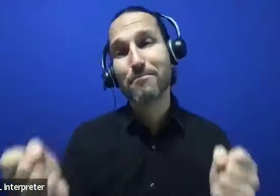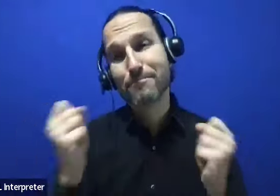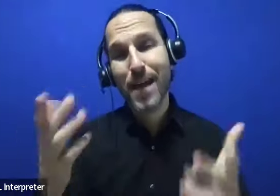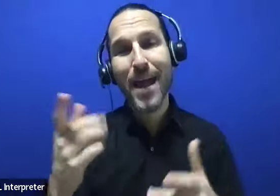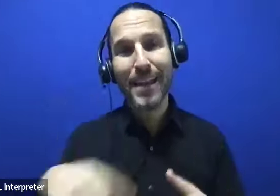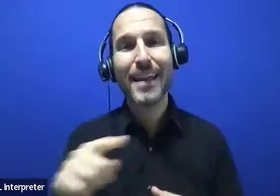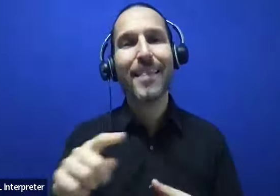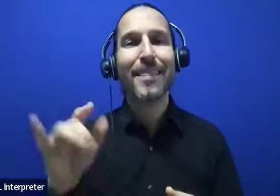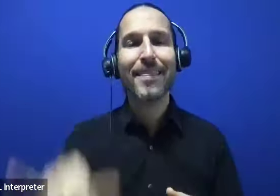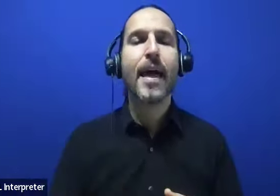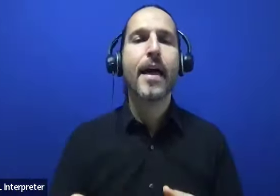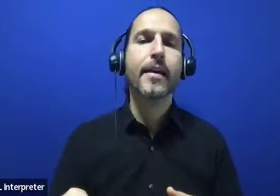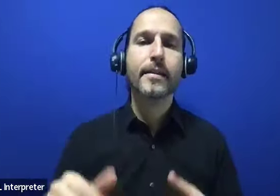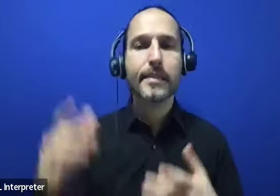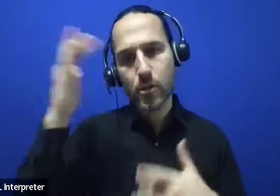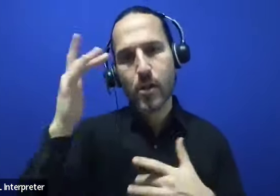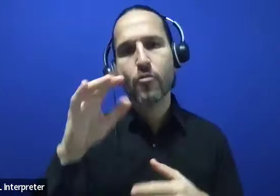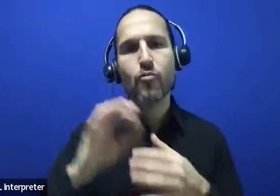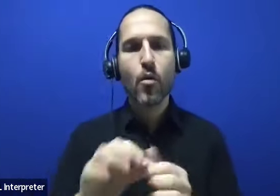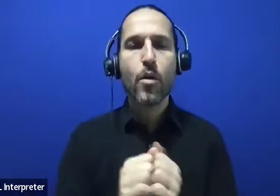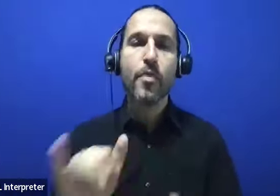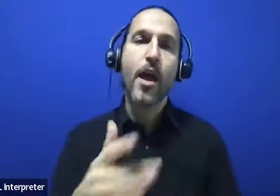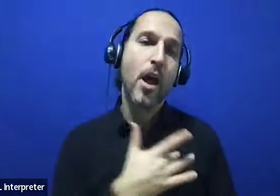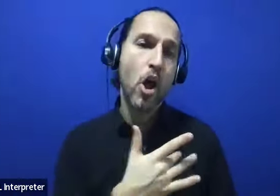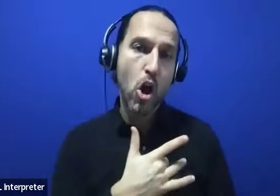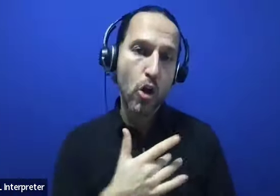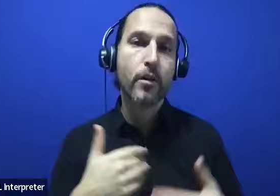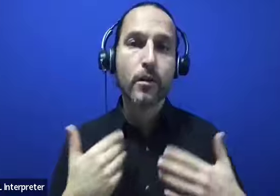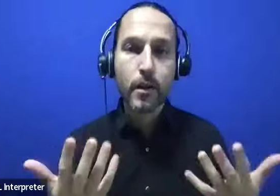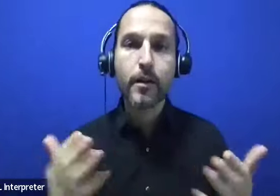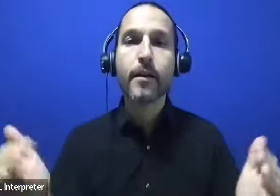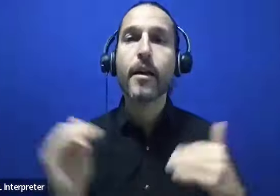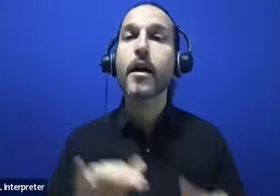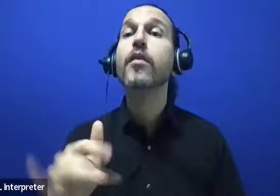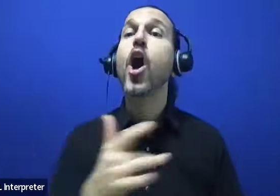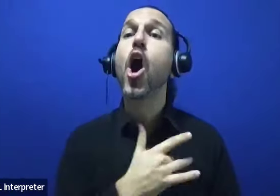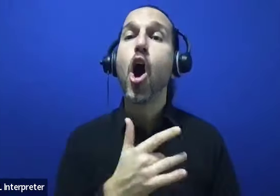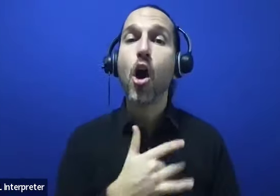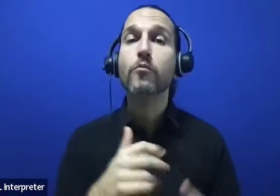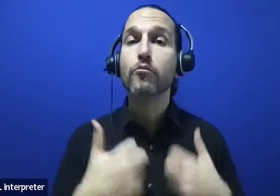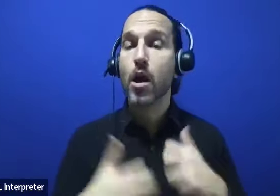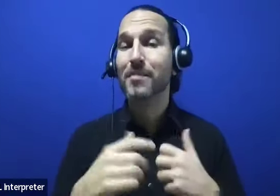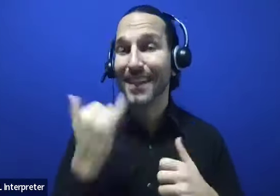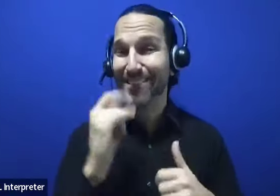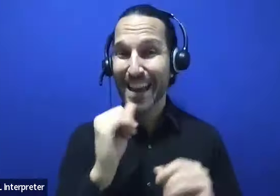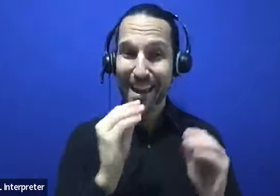genetic syndromes have problems with the heart. So, but the heart defects, if they're not